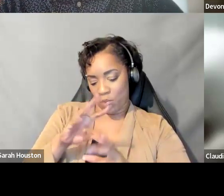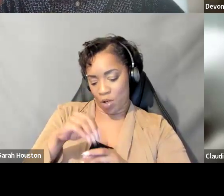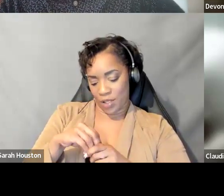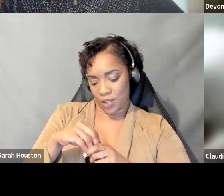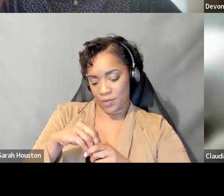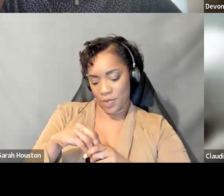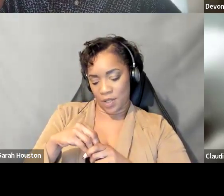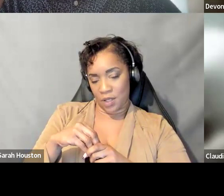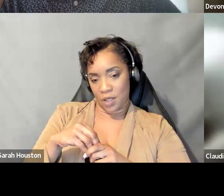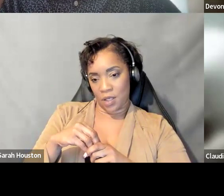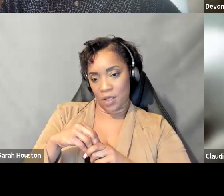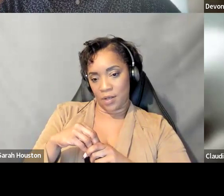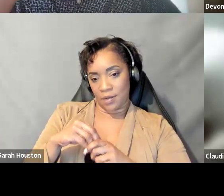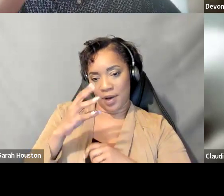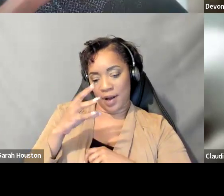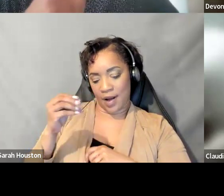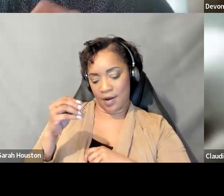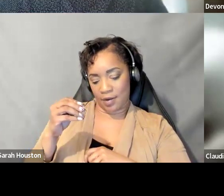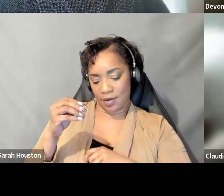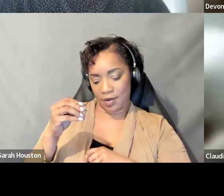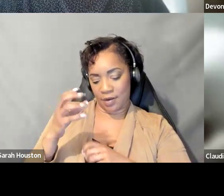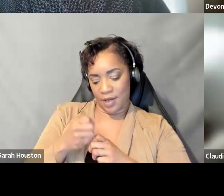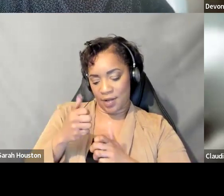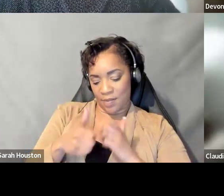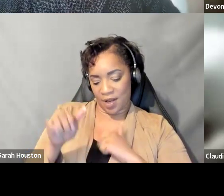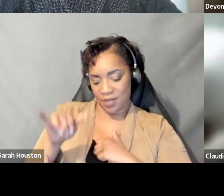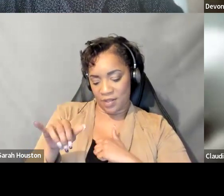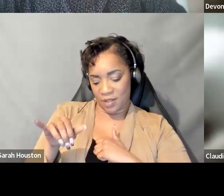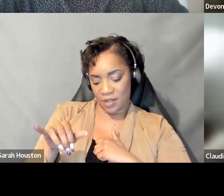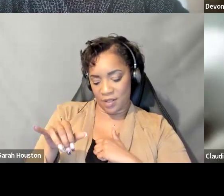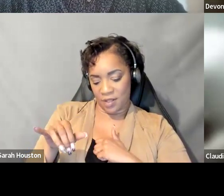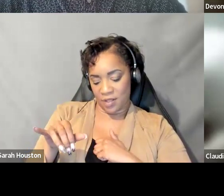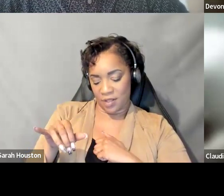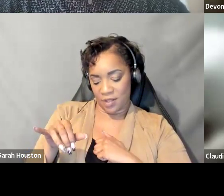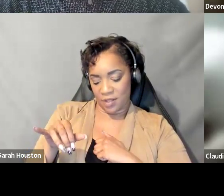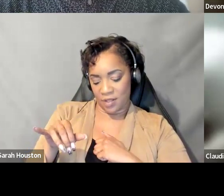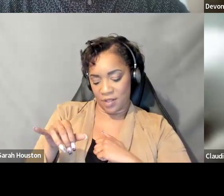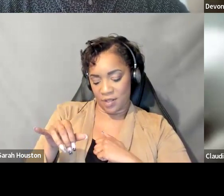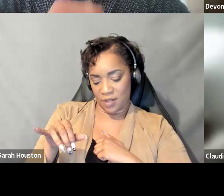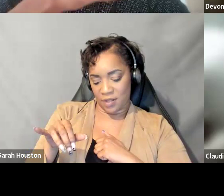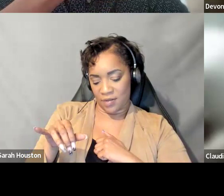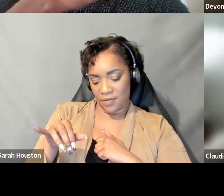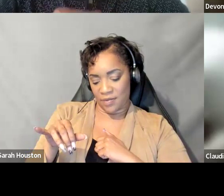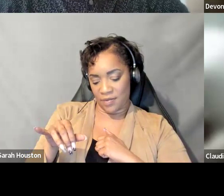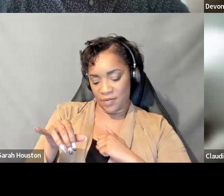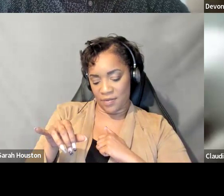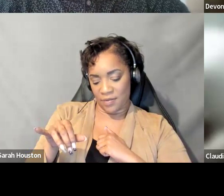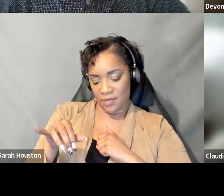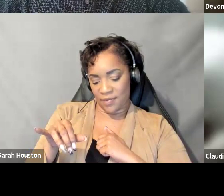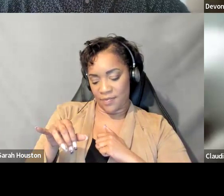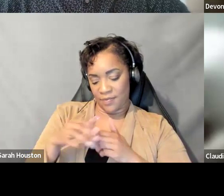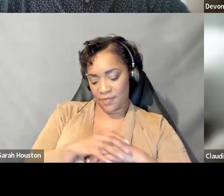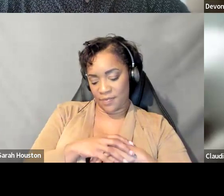past that? And I will leave that to whichever one of you wants to take that answer.